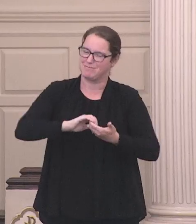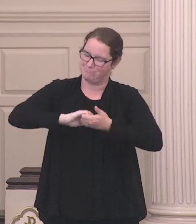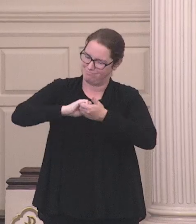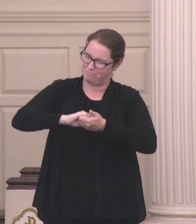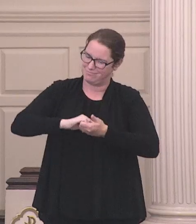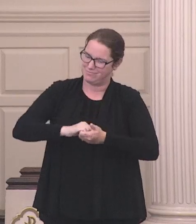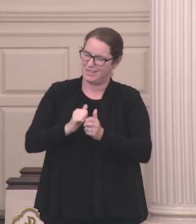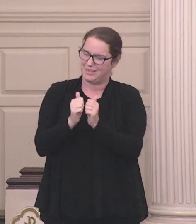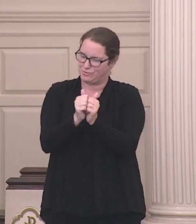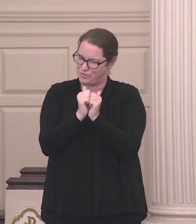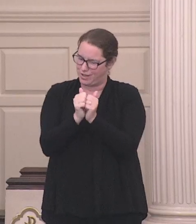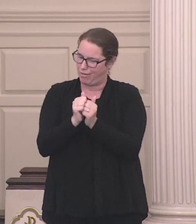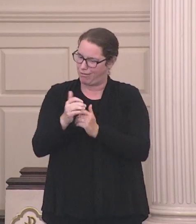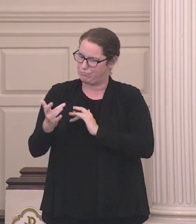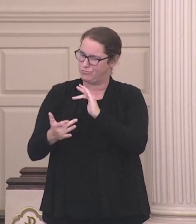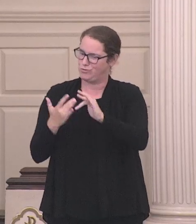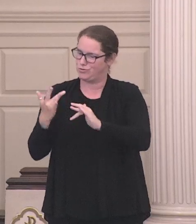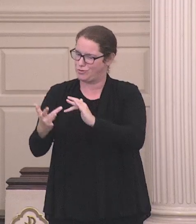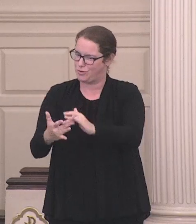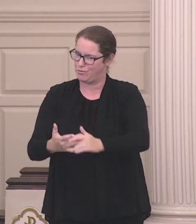love, mutual trust.